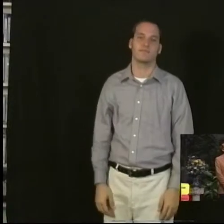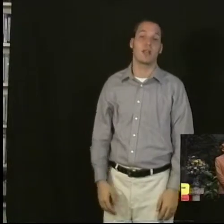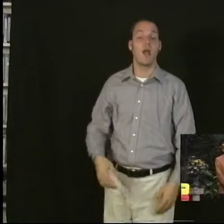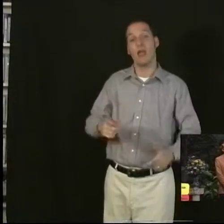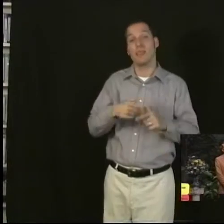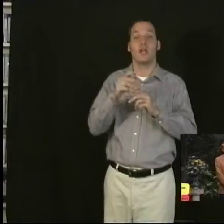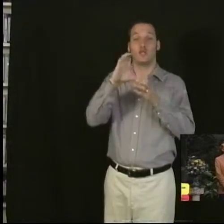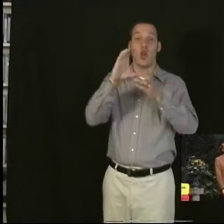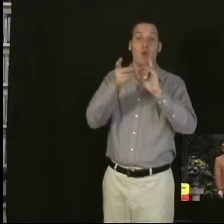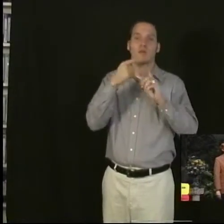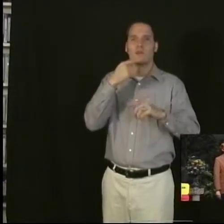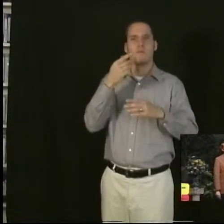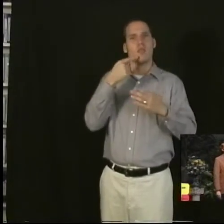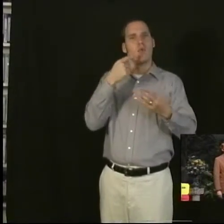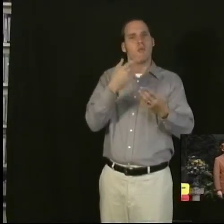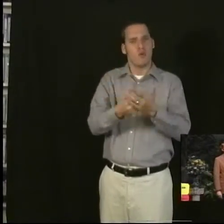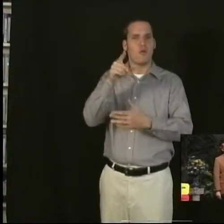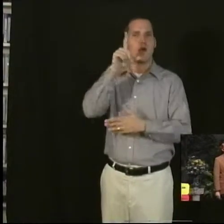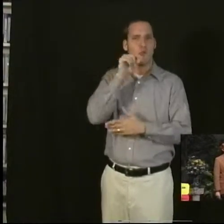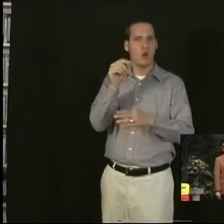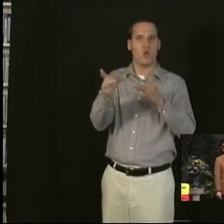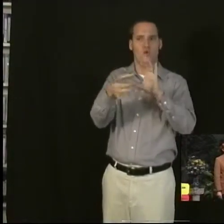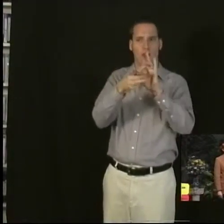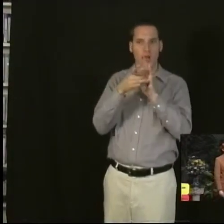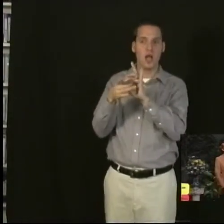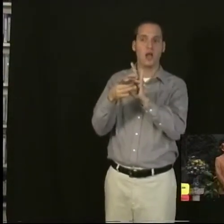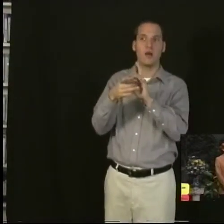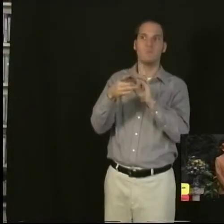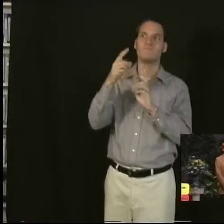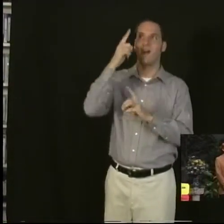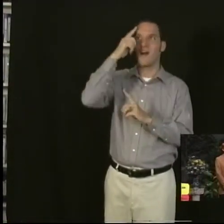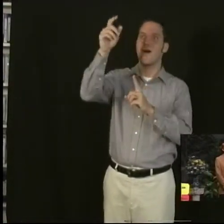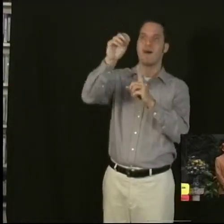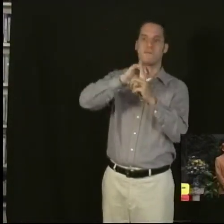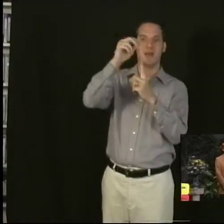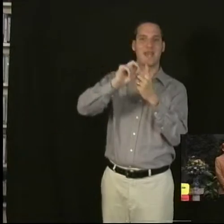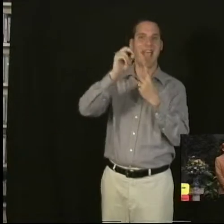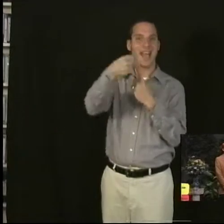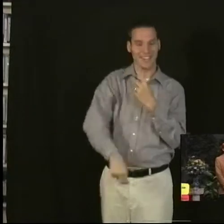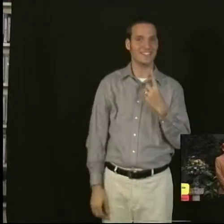And then Charlie said, "Maybe this proves that birds are related to bananas."